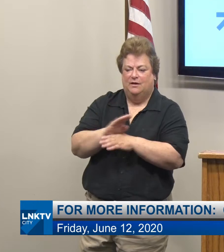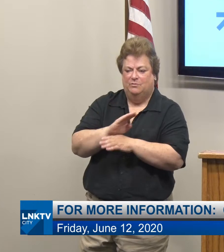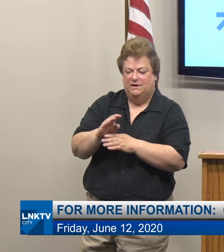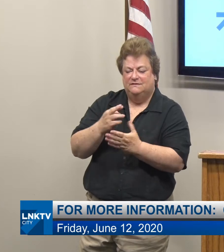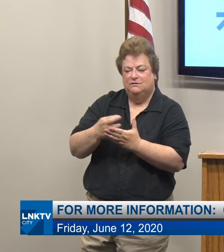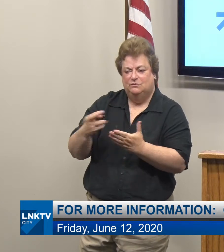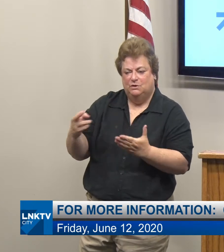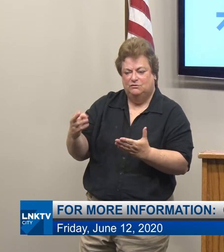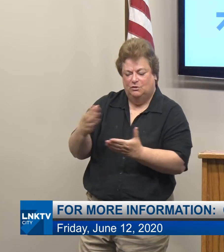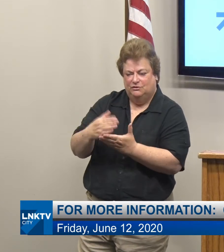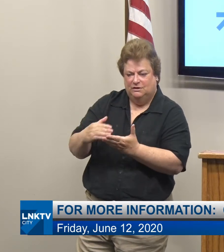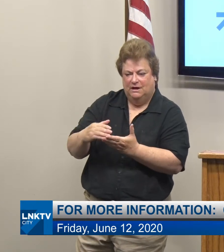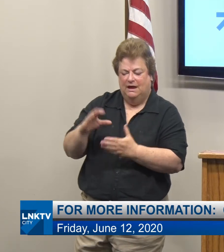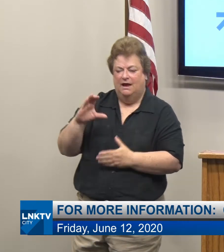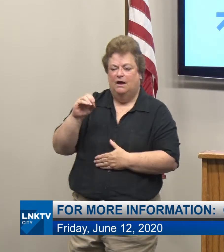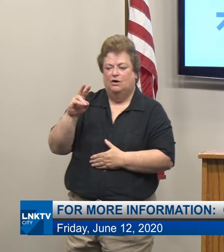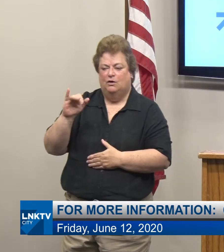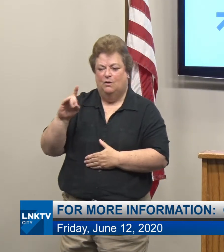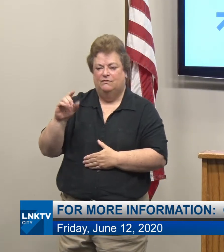Resources section at